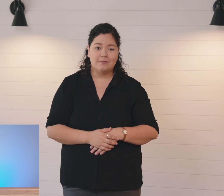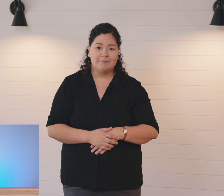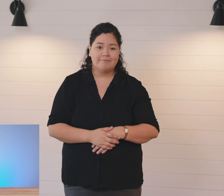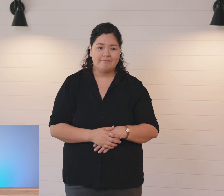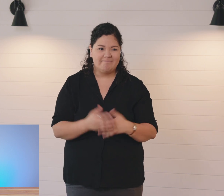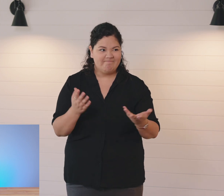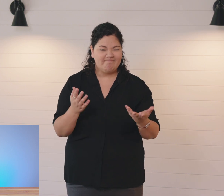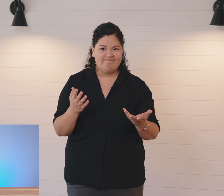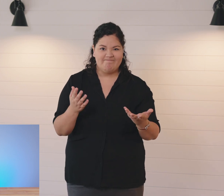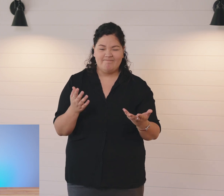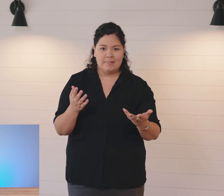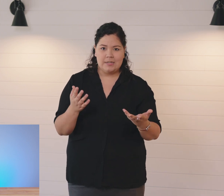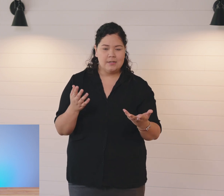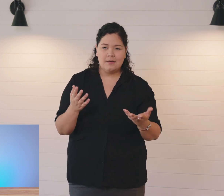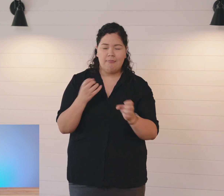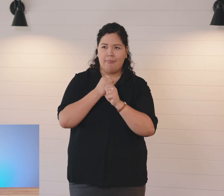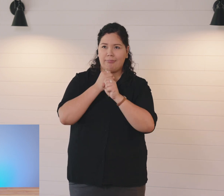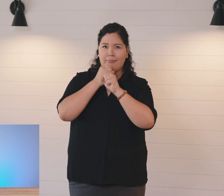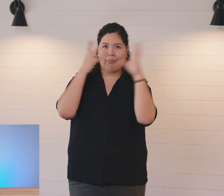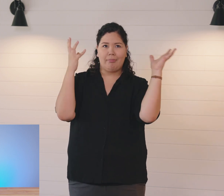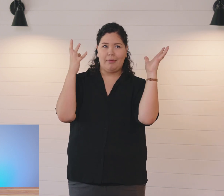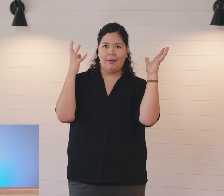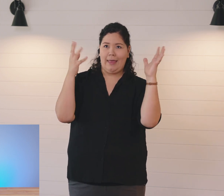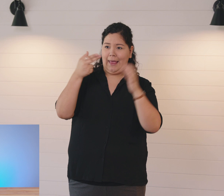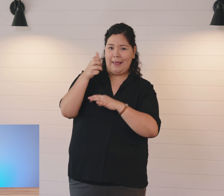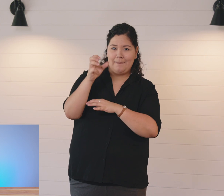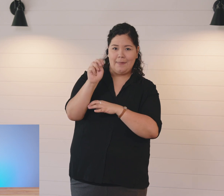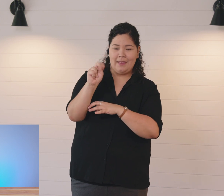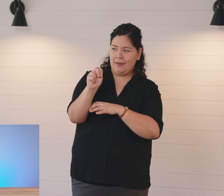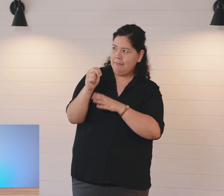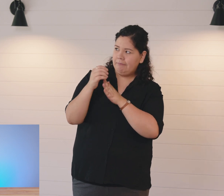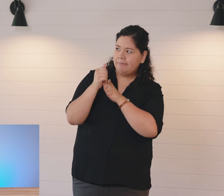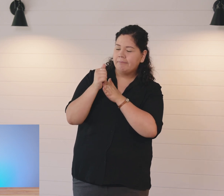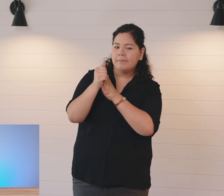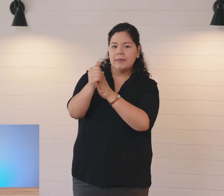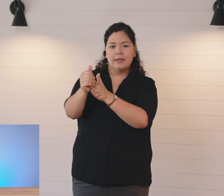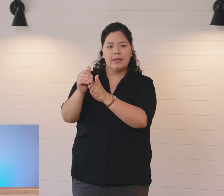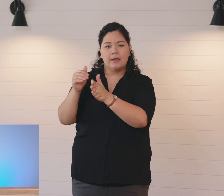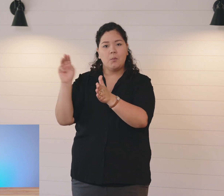You can imagine that walk, can't you? While Haman is walking him through the town.